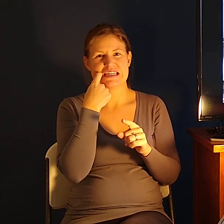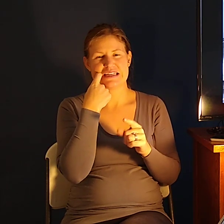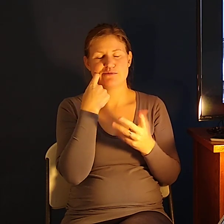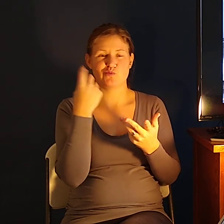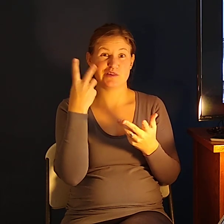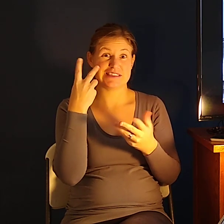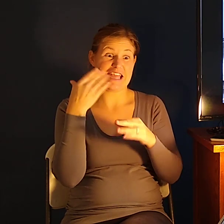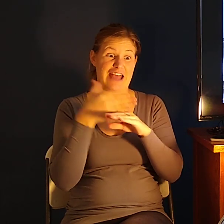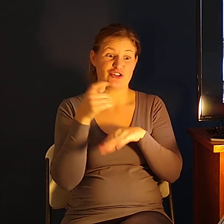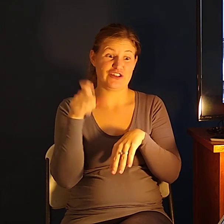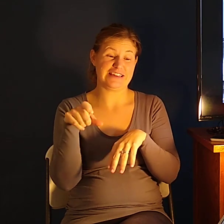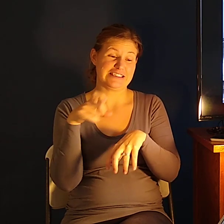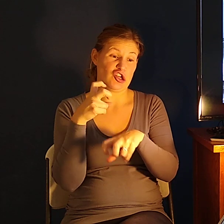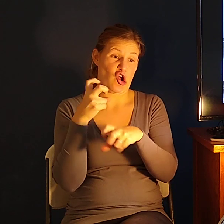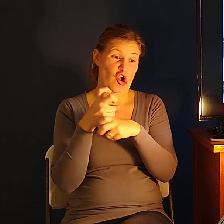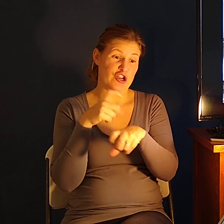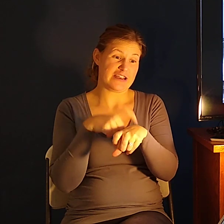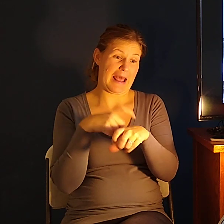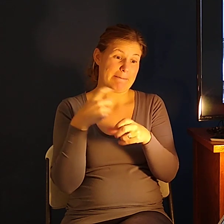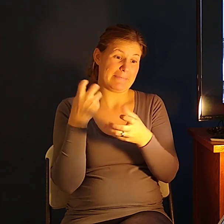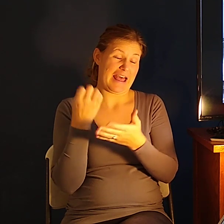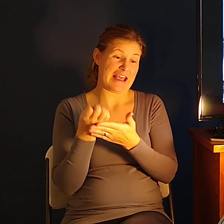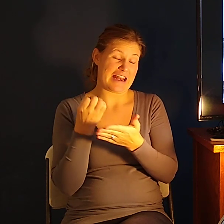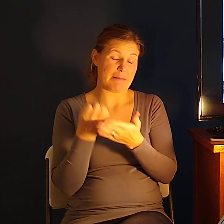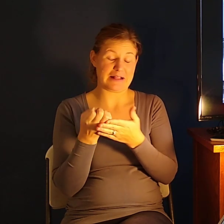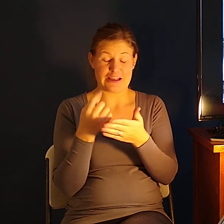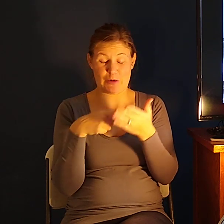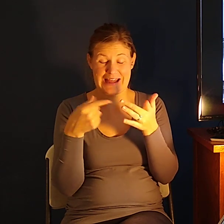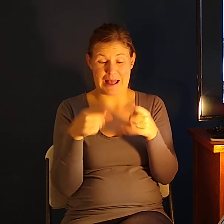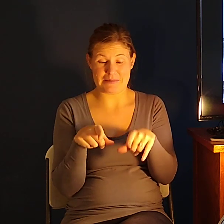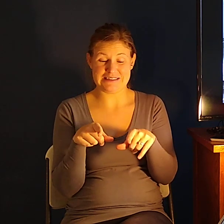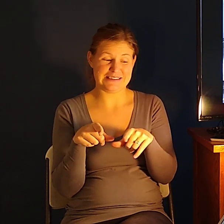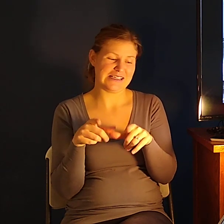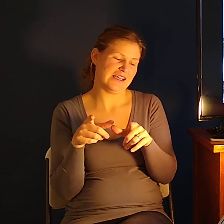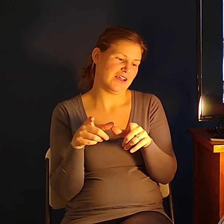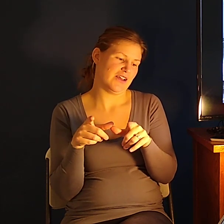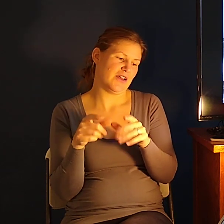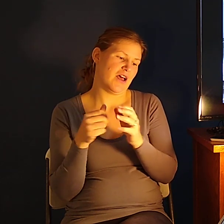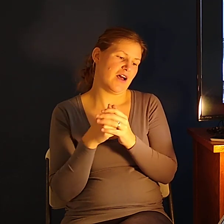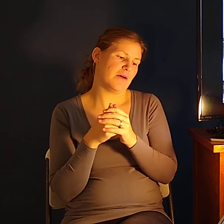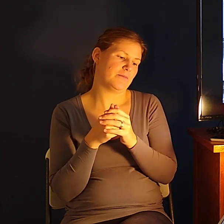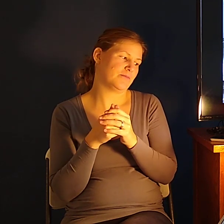see after this recession that's going on, what's going to happen with it. But